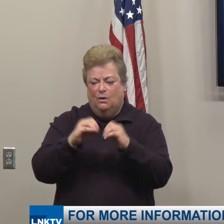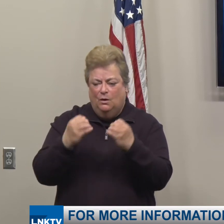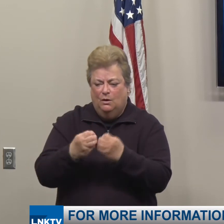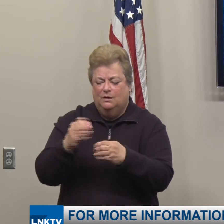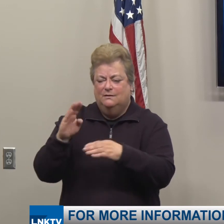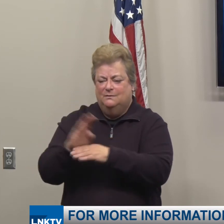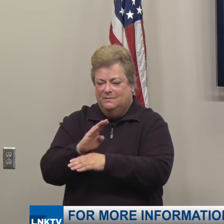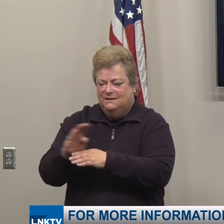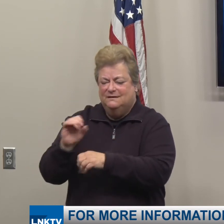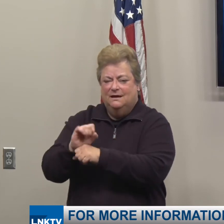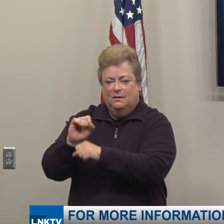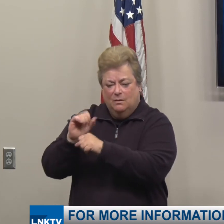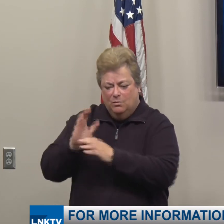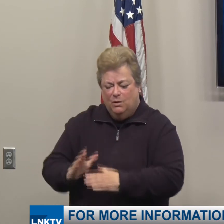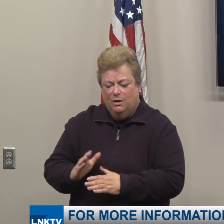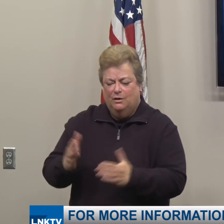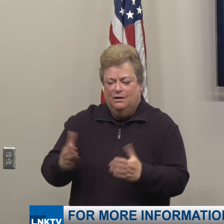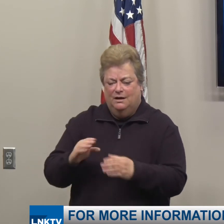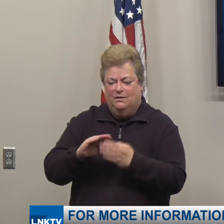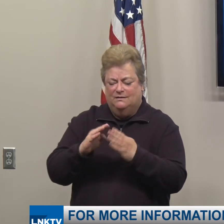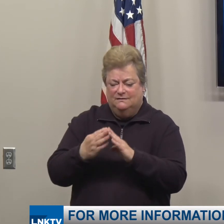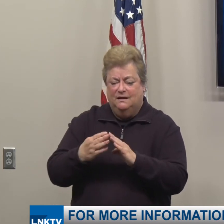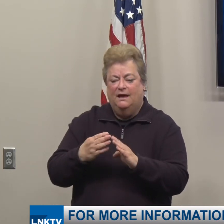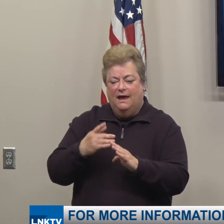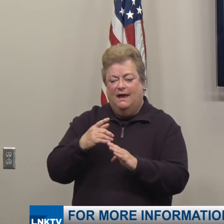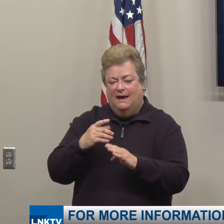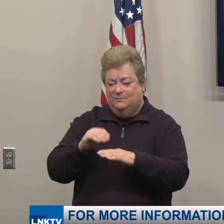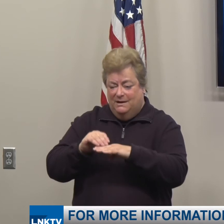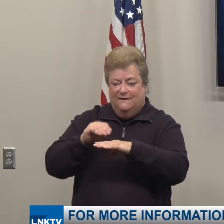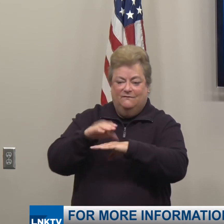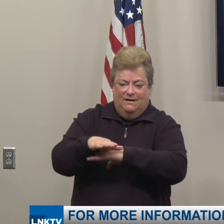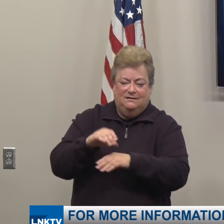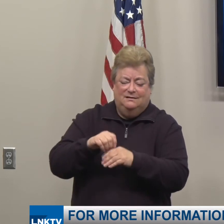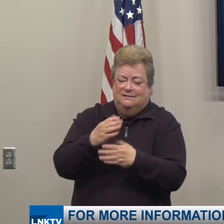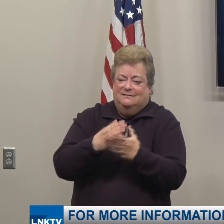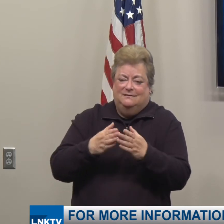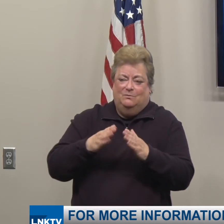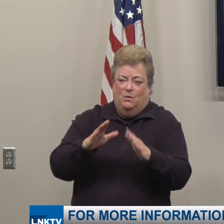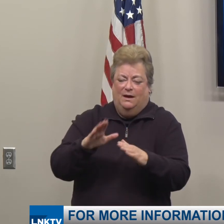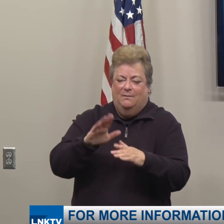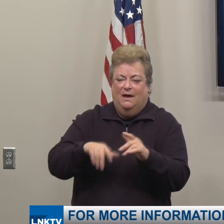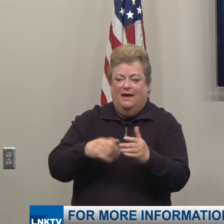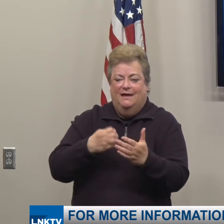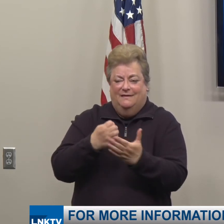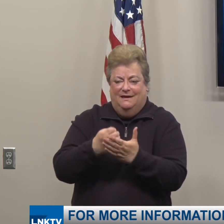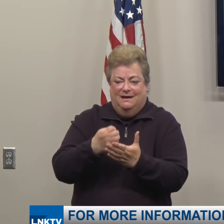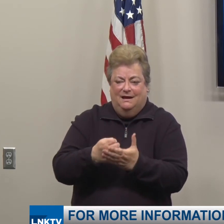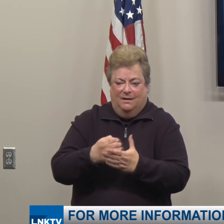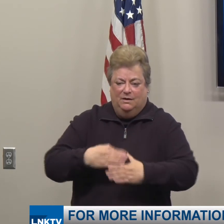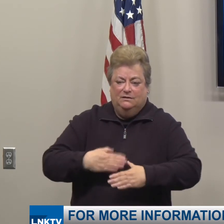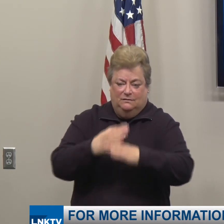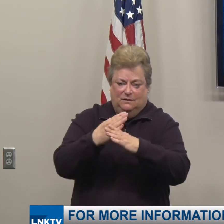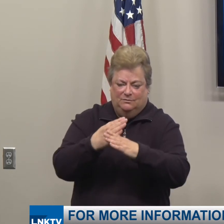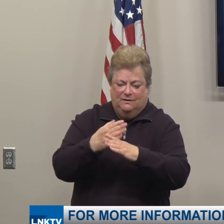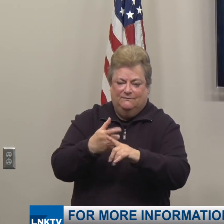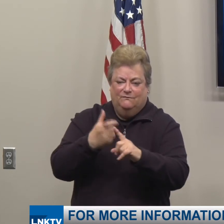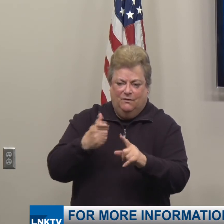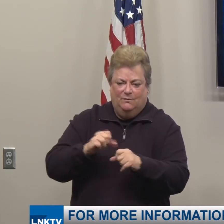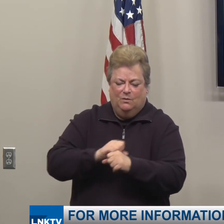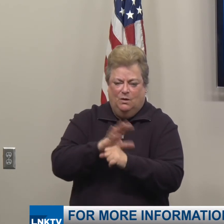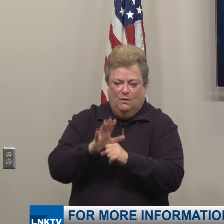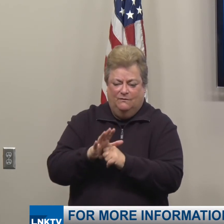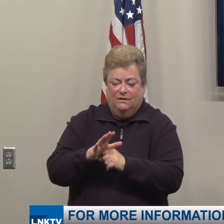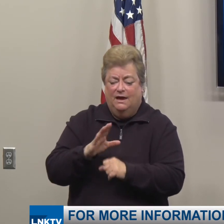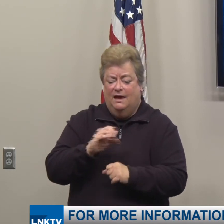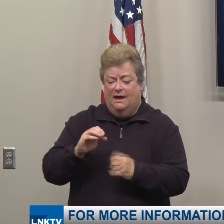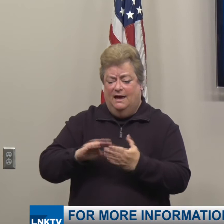business, and employer in our city has been affected in some way by the economic disruption caused by COVID-19. And of course, the City